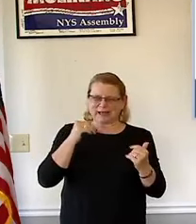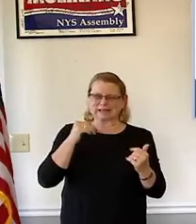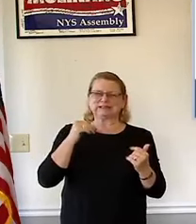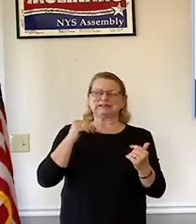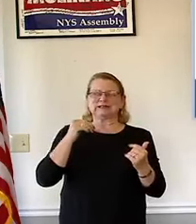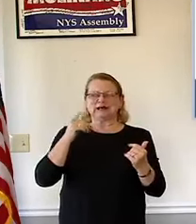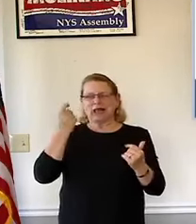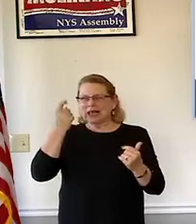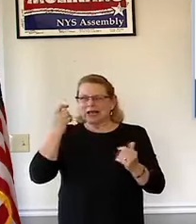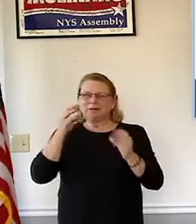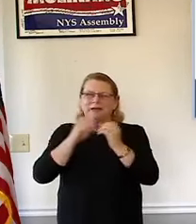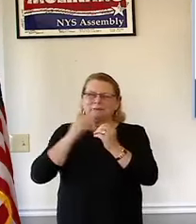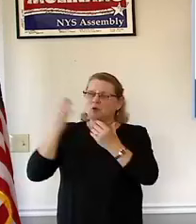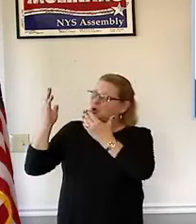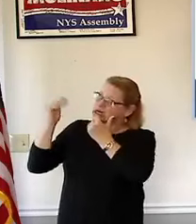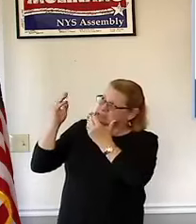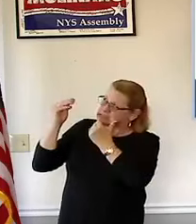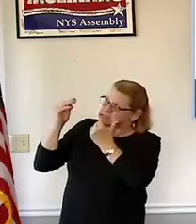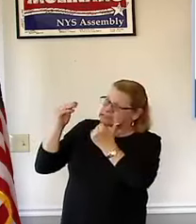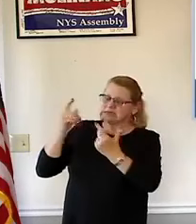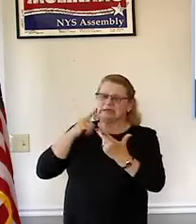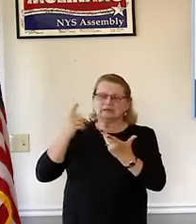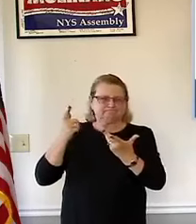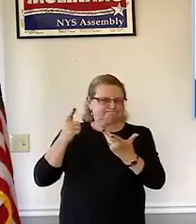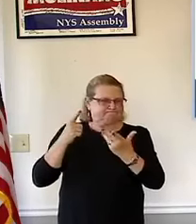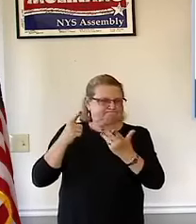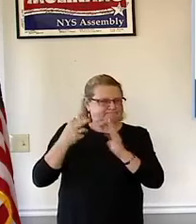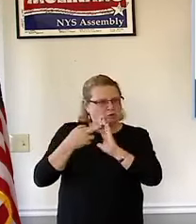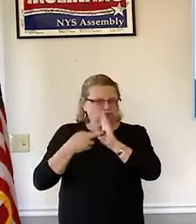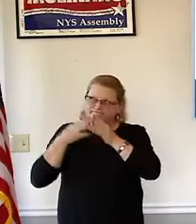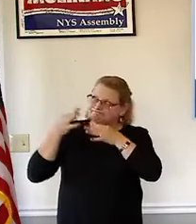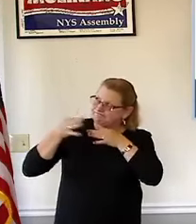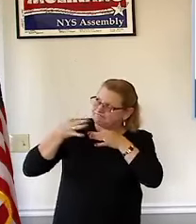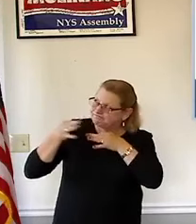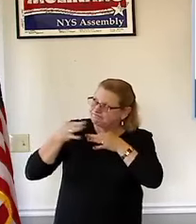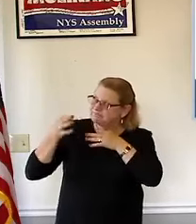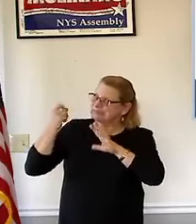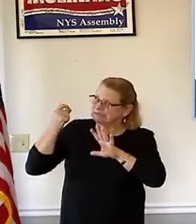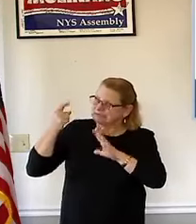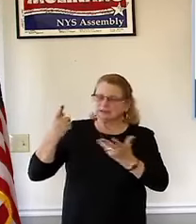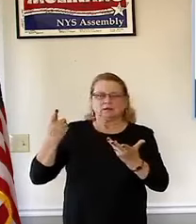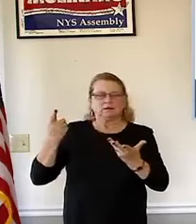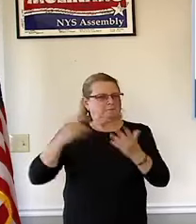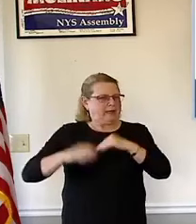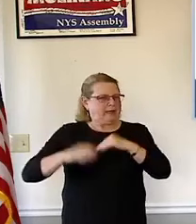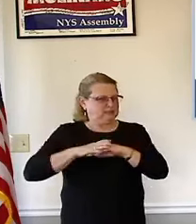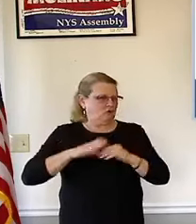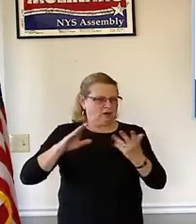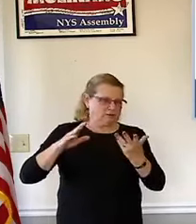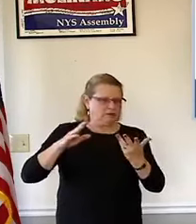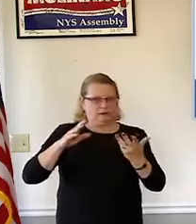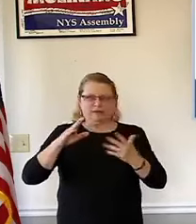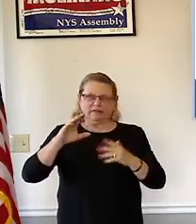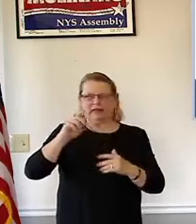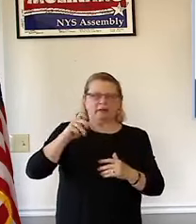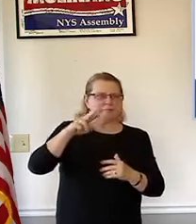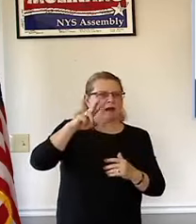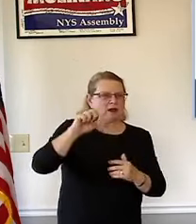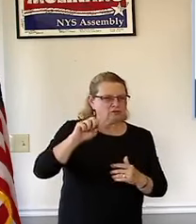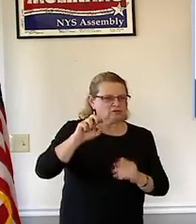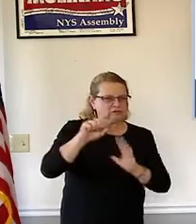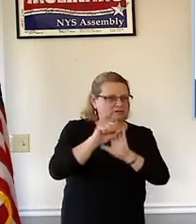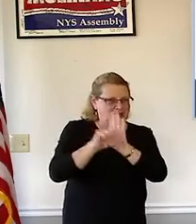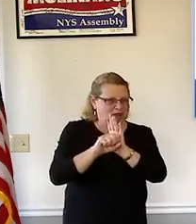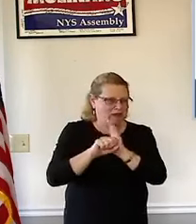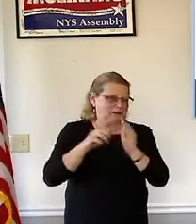focused guidance based on what we've submitted to Empire State Development to allow our businesses to operate. And of course, we're hoping that they'll do it sooner